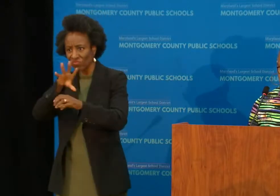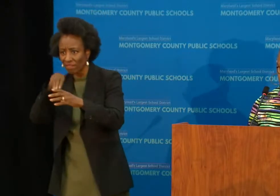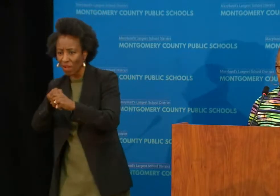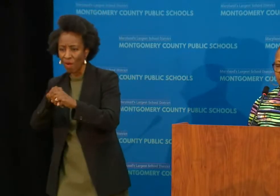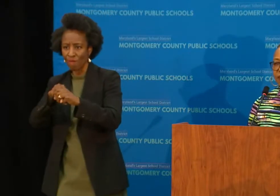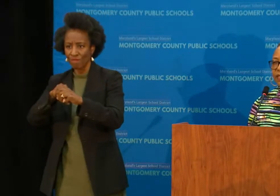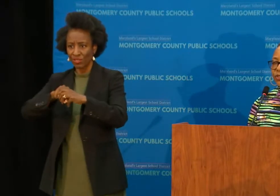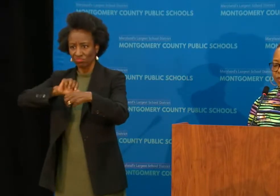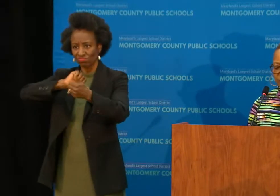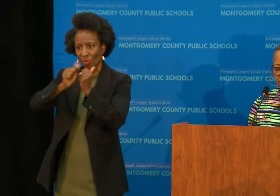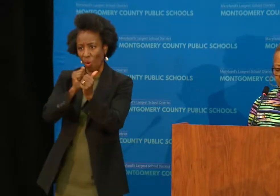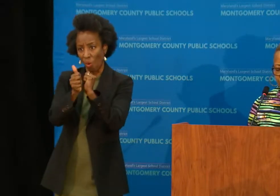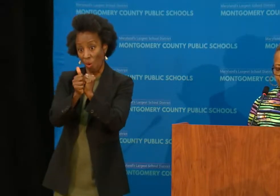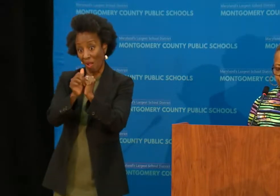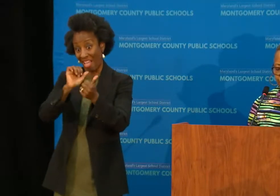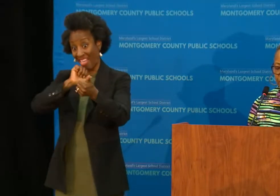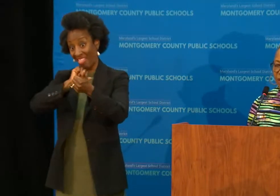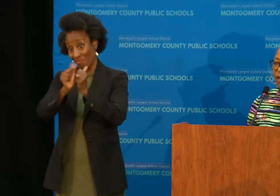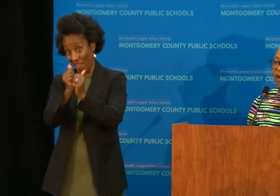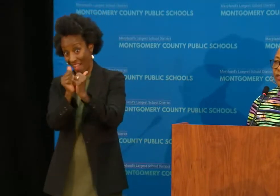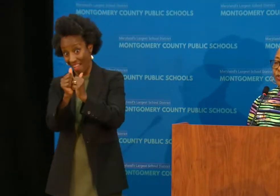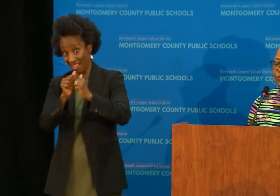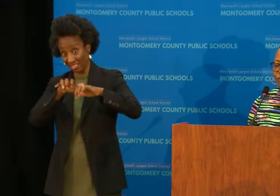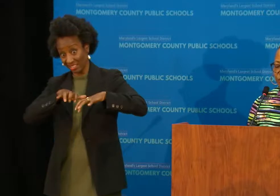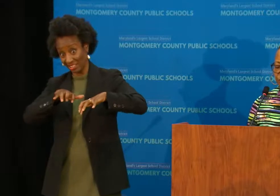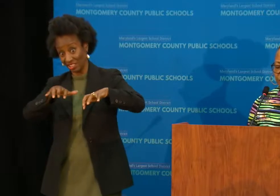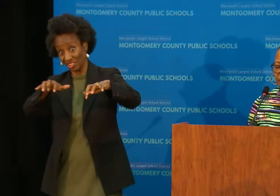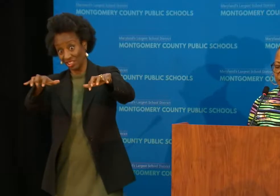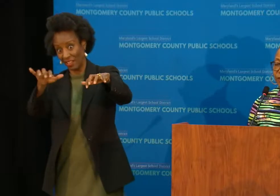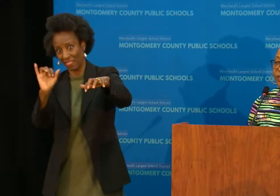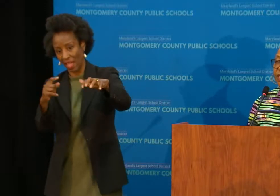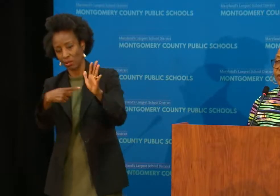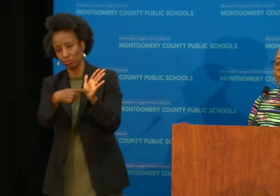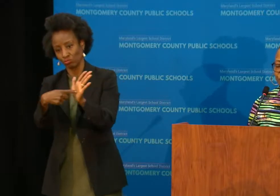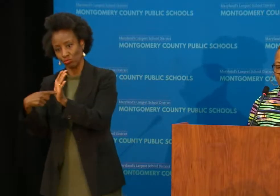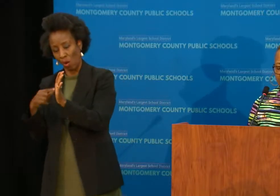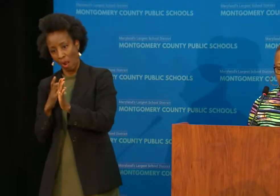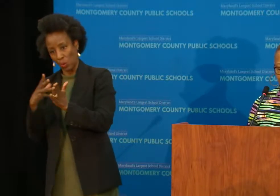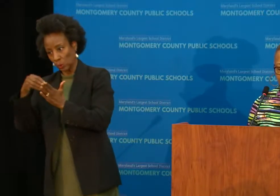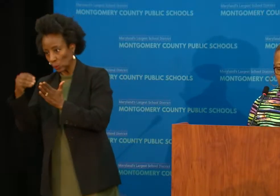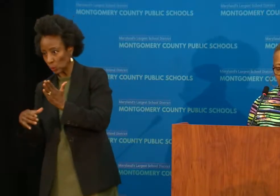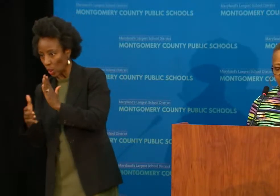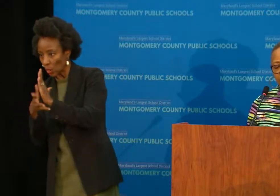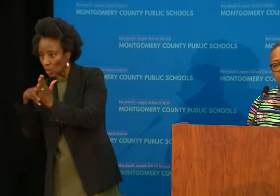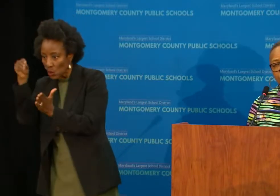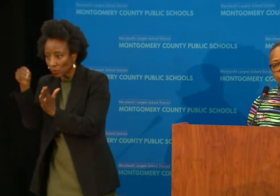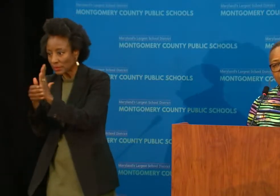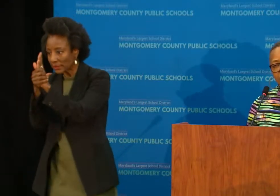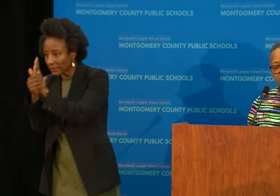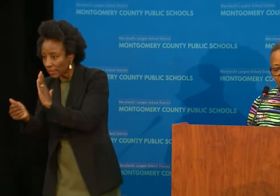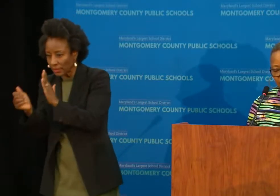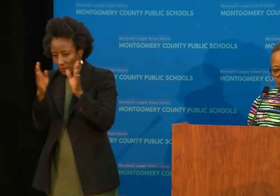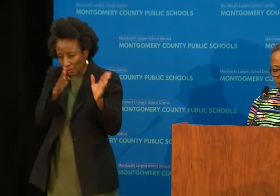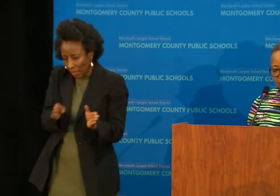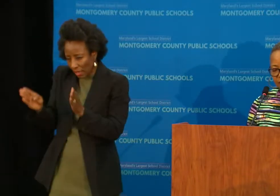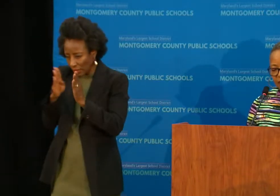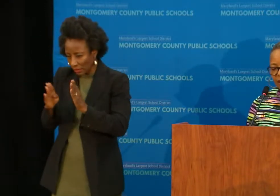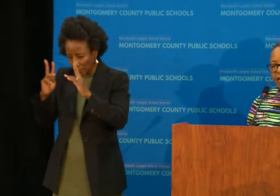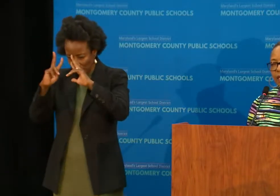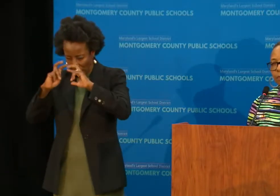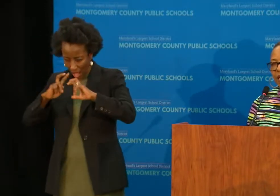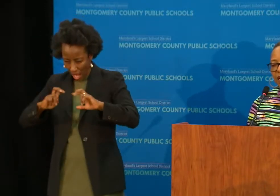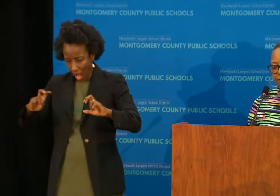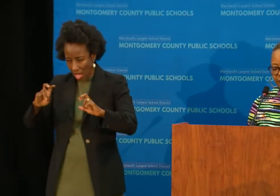playing field is an extension of the classroom. Our students learn skills, they learn strategies, they learn how to